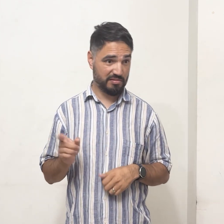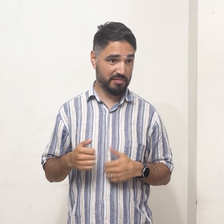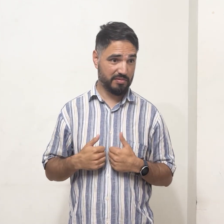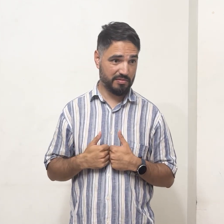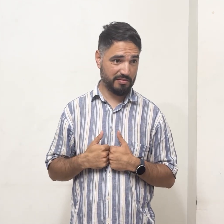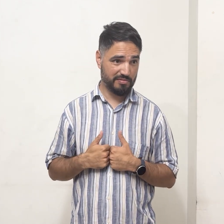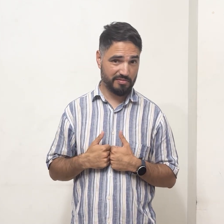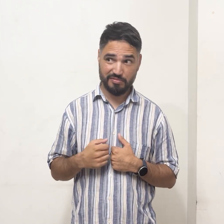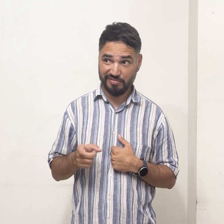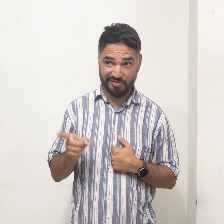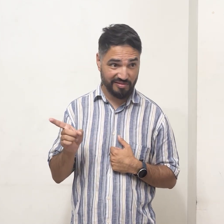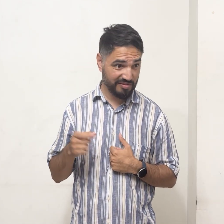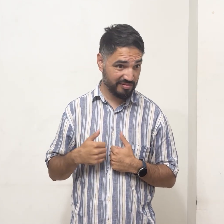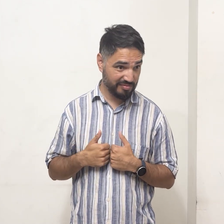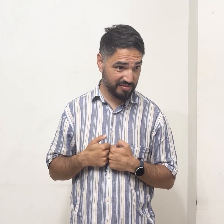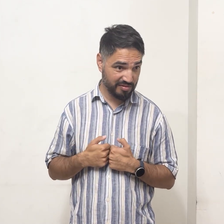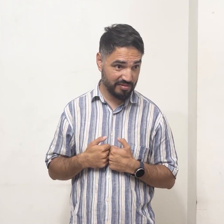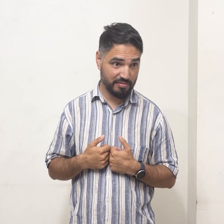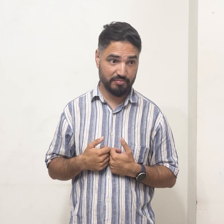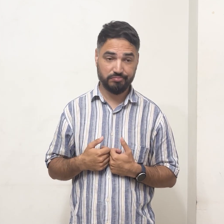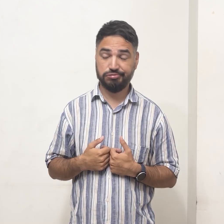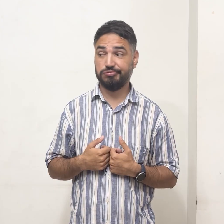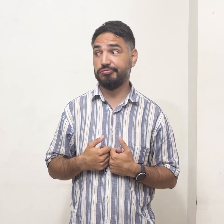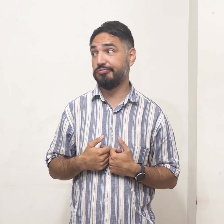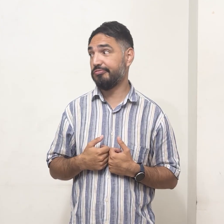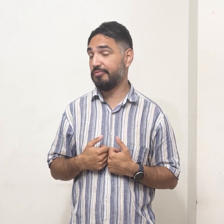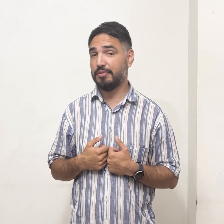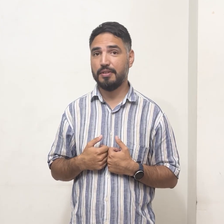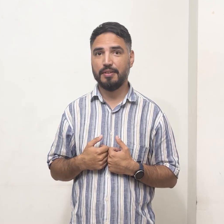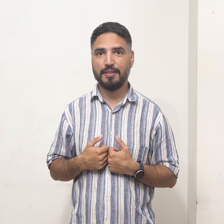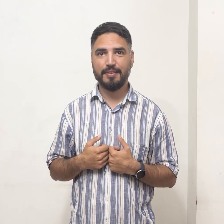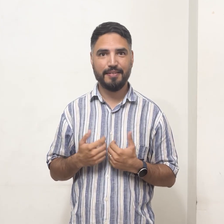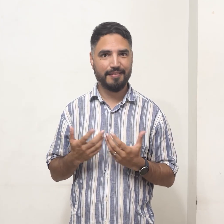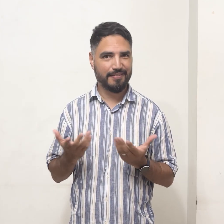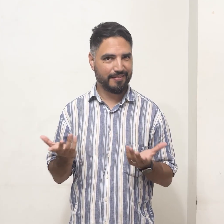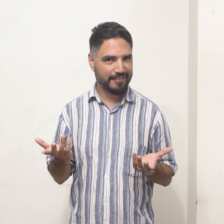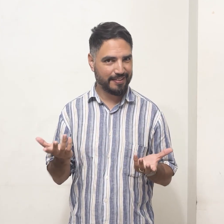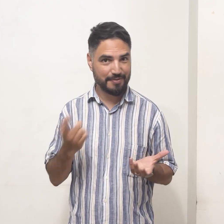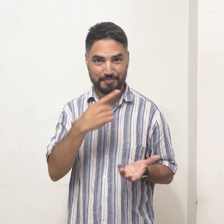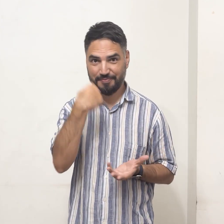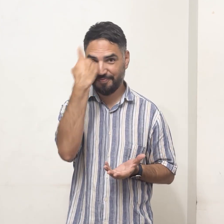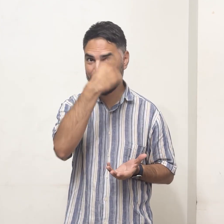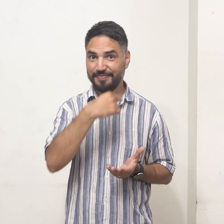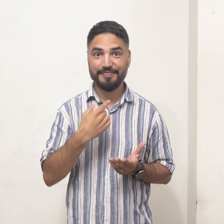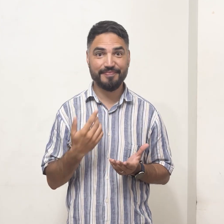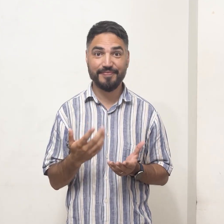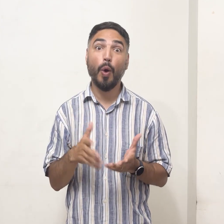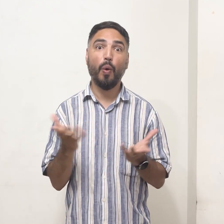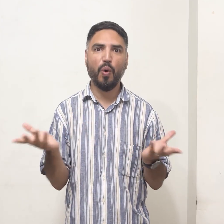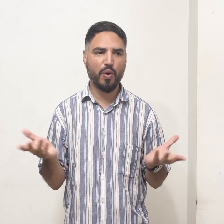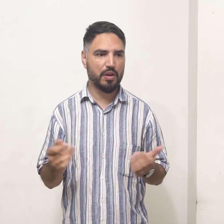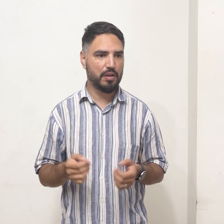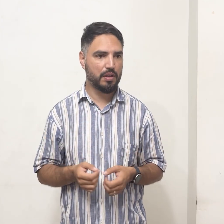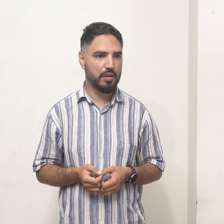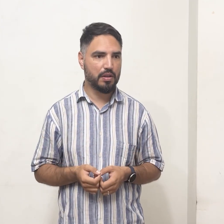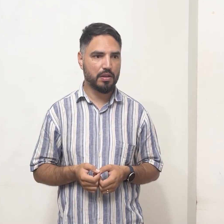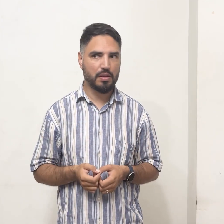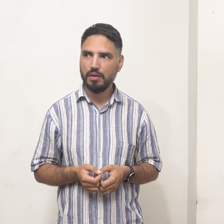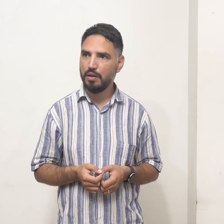Him? As if I am belittling him a bit. See, my face changed the meaning of the sign. Now,